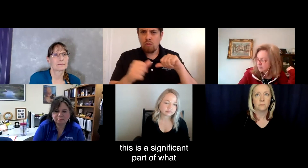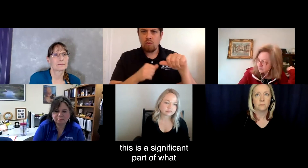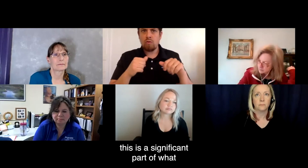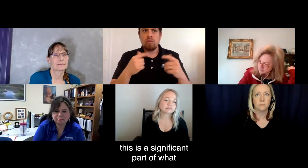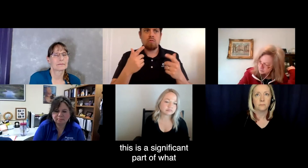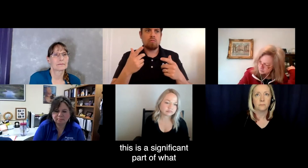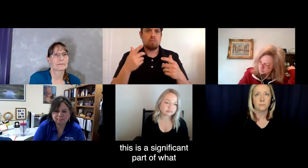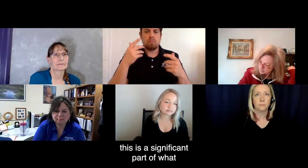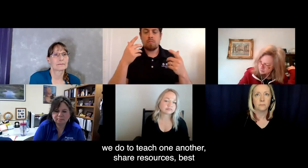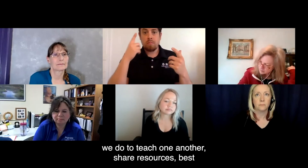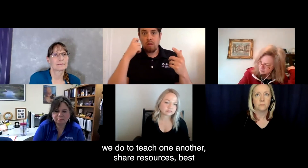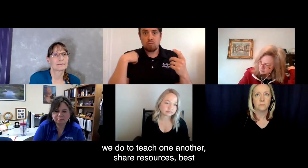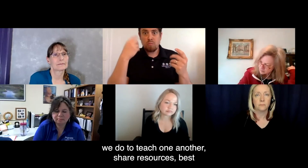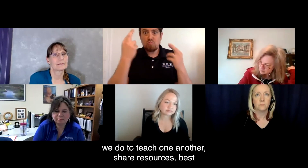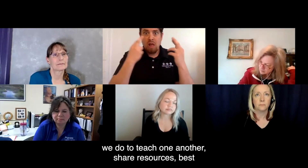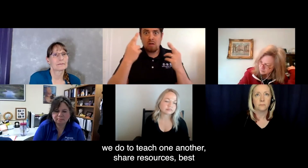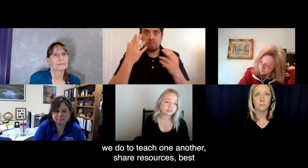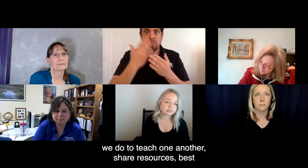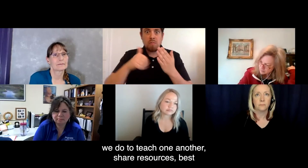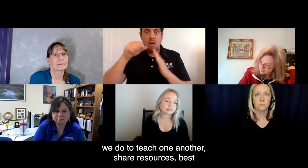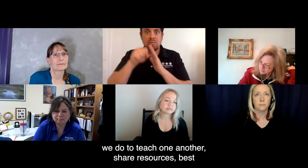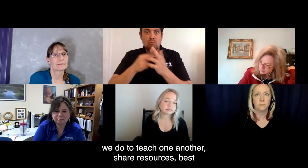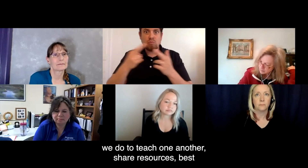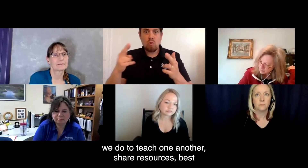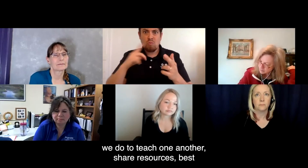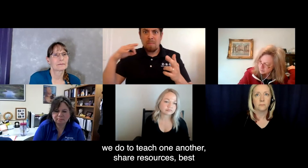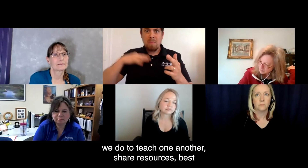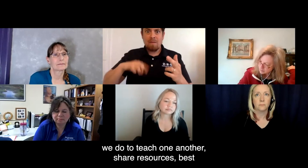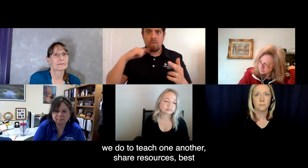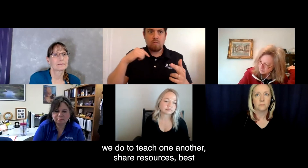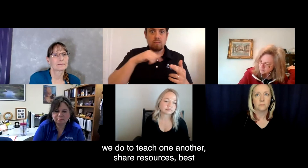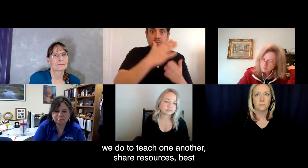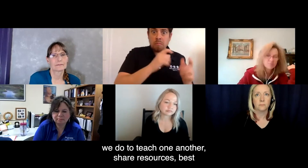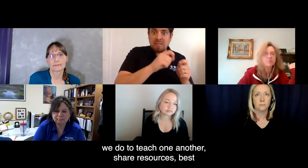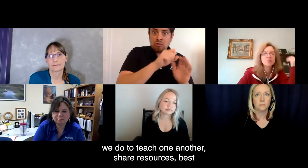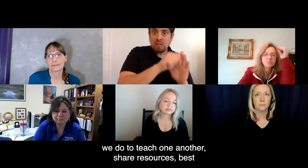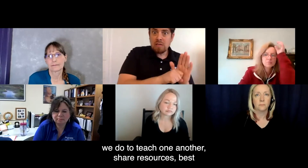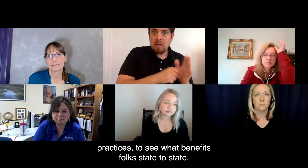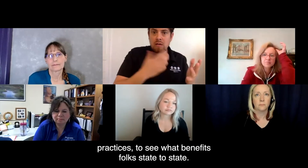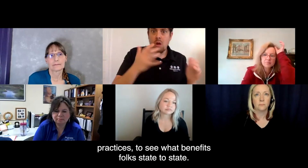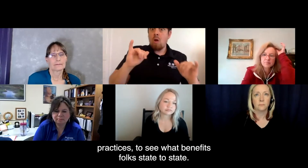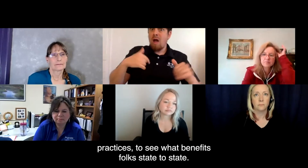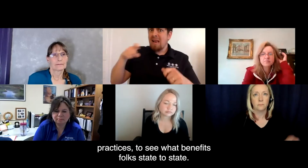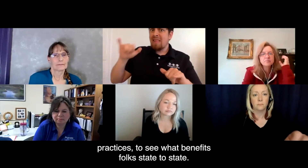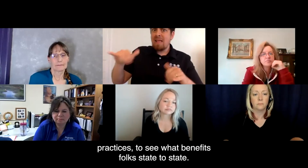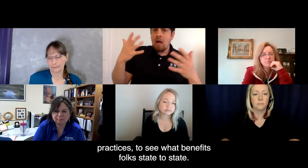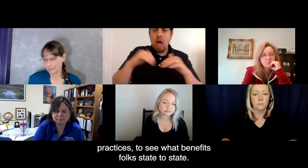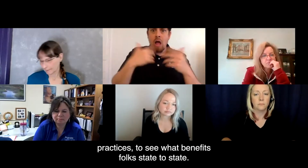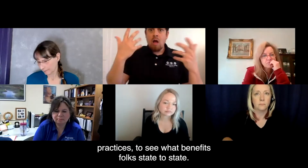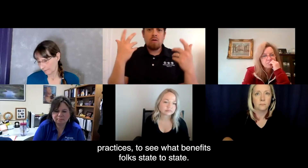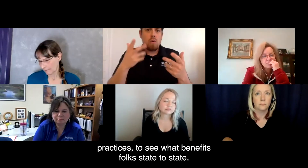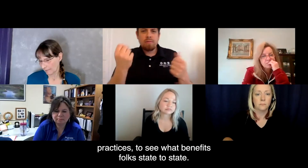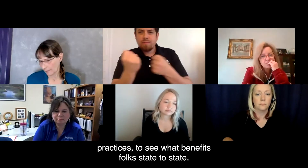is a significant part of what we do to teach one another, share resources, best practices to see what